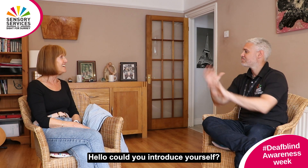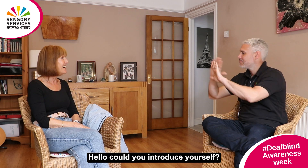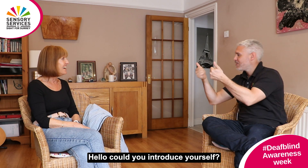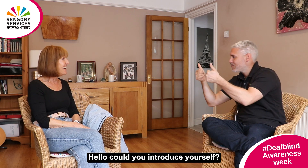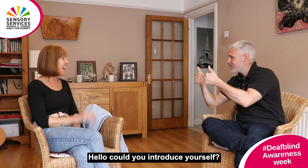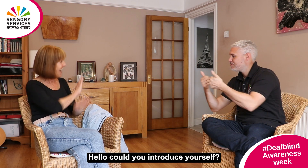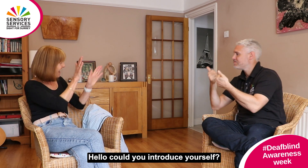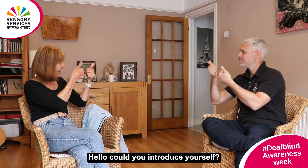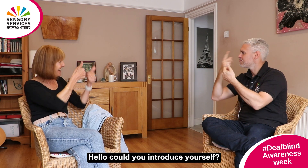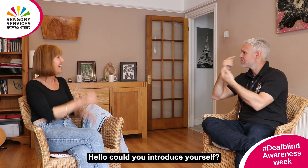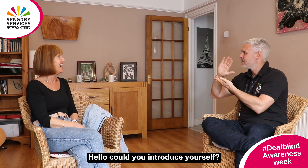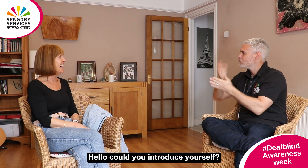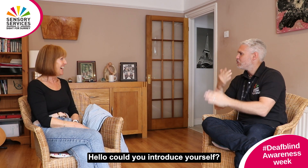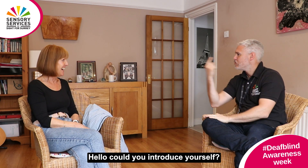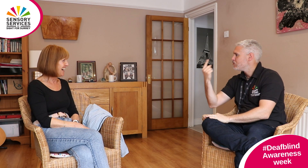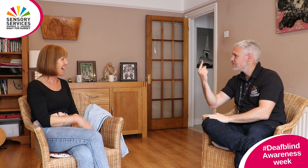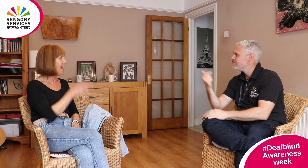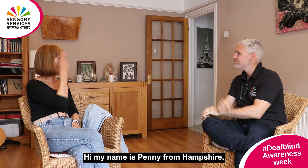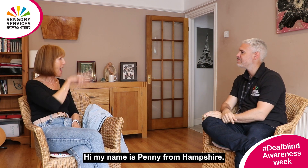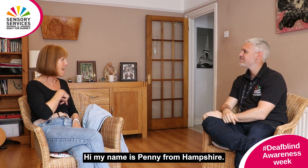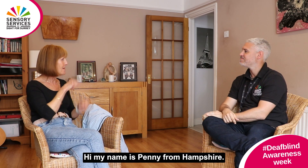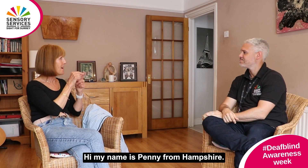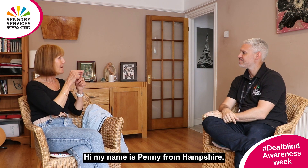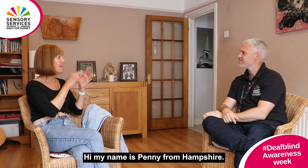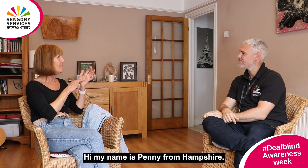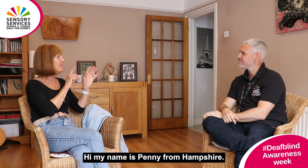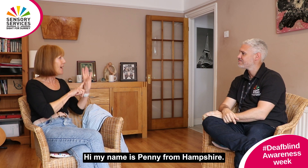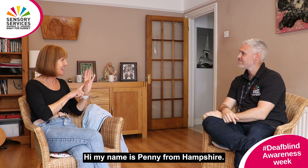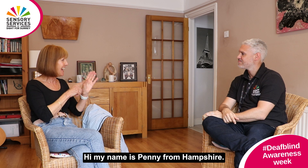Hello, could you introduce yourself? Hi, my name is Penny from Hampshire.